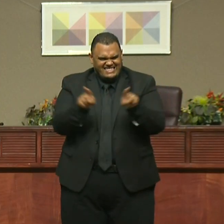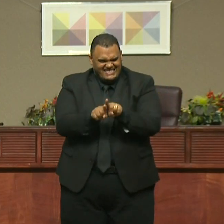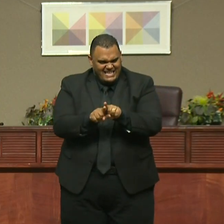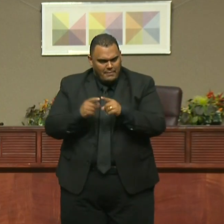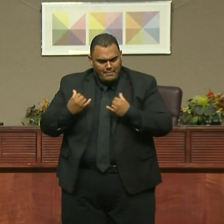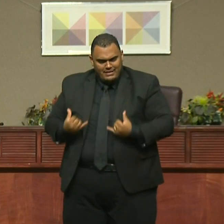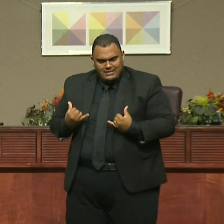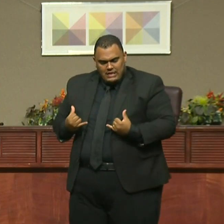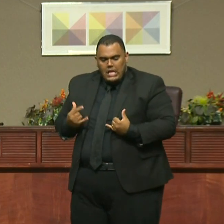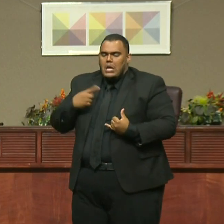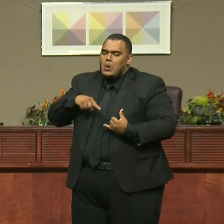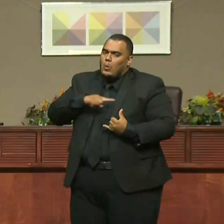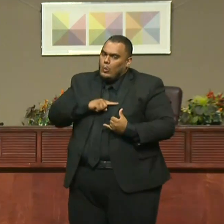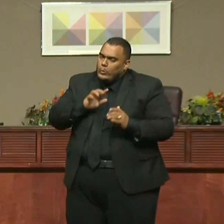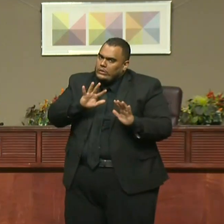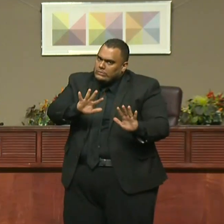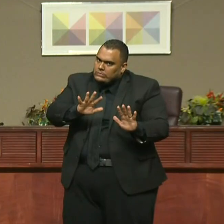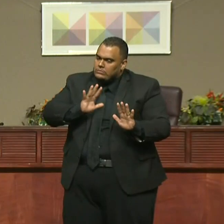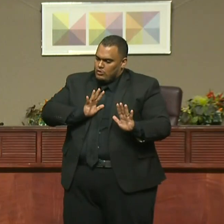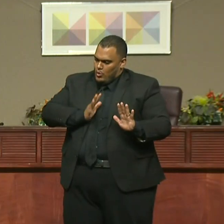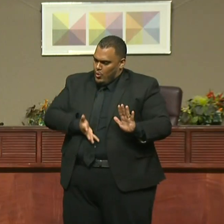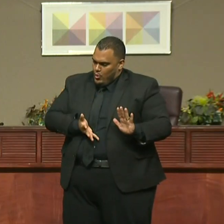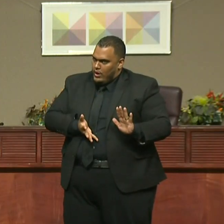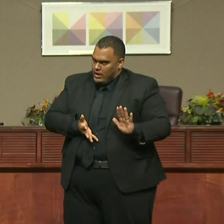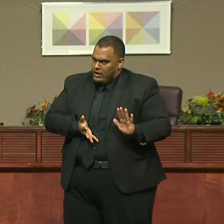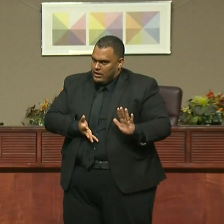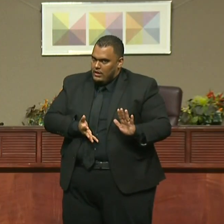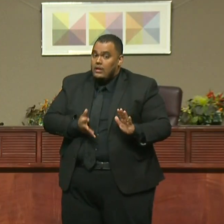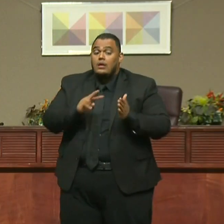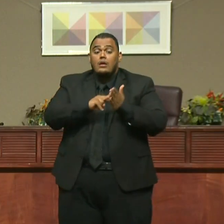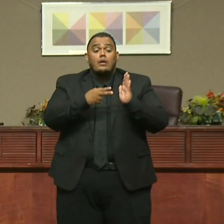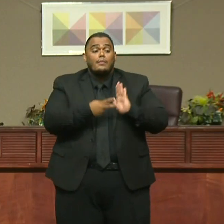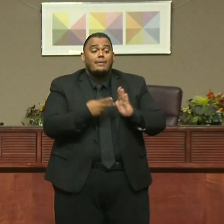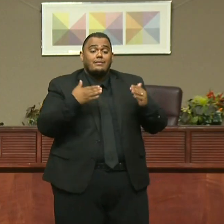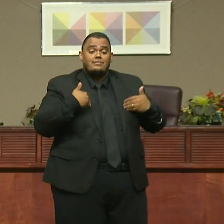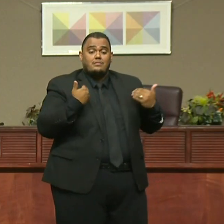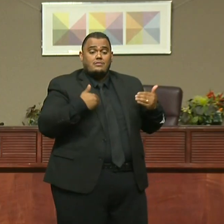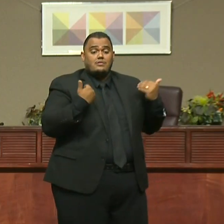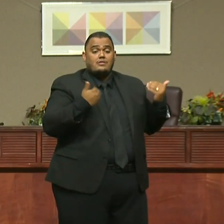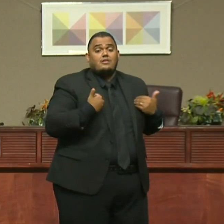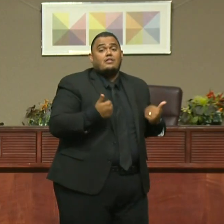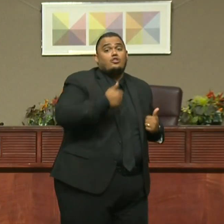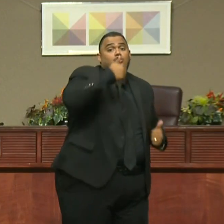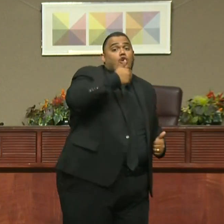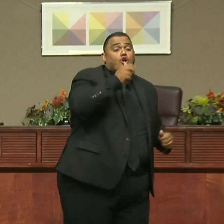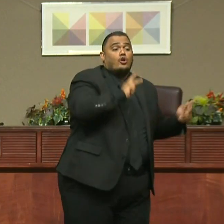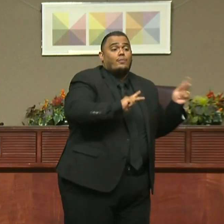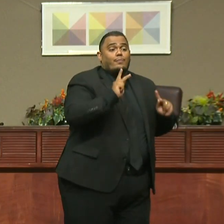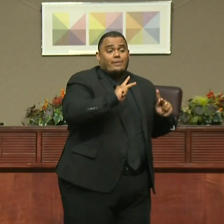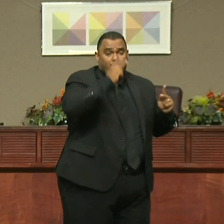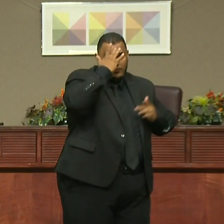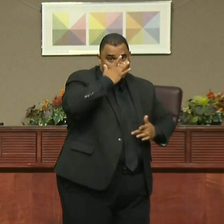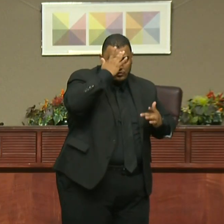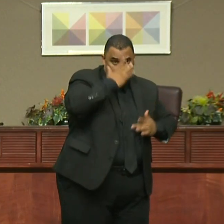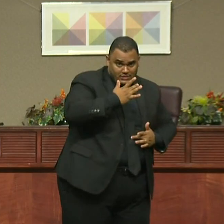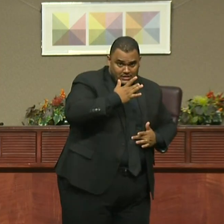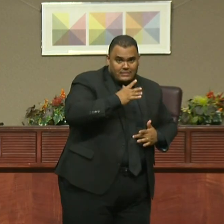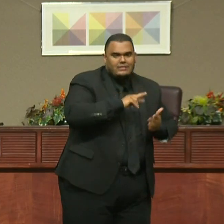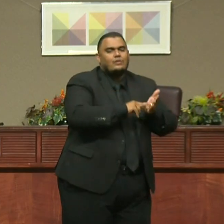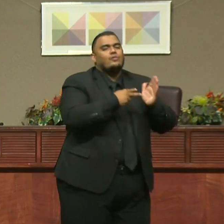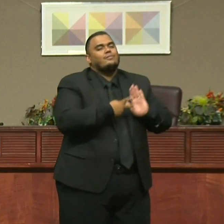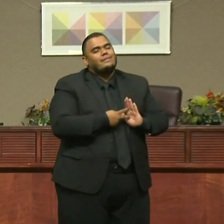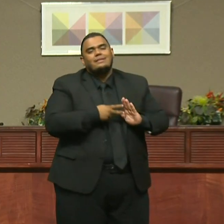okay. Meaning in the sense, younger people are getting affected, so you are expecting less of poor health